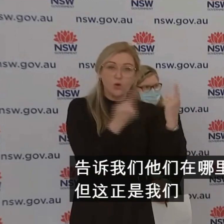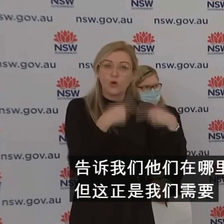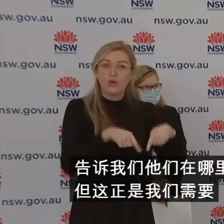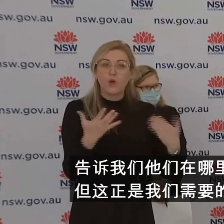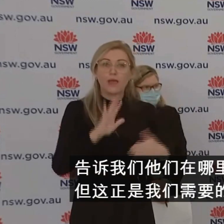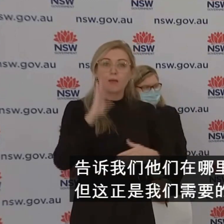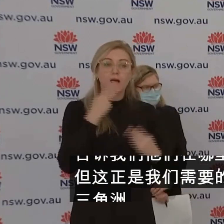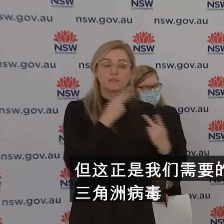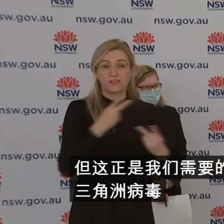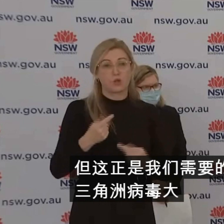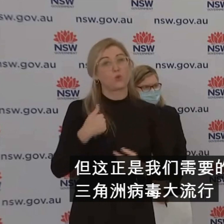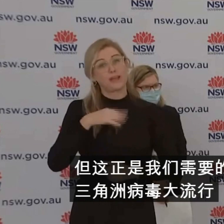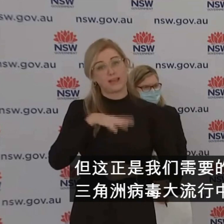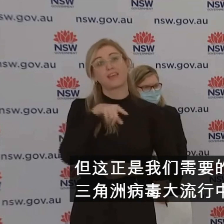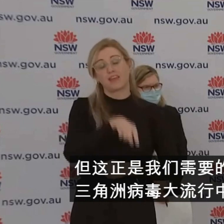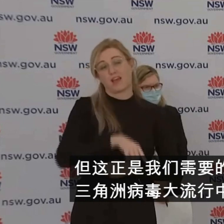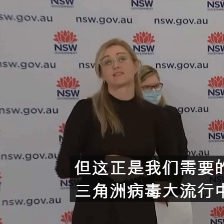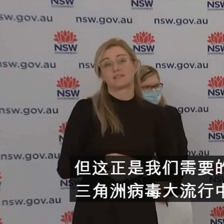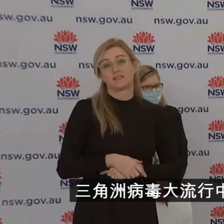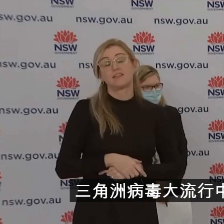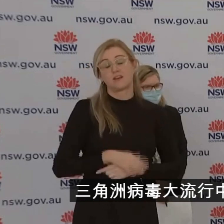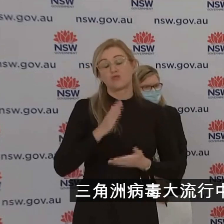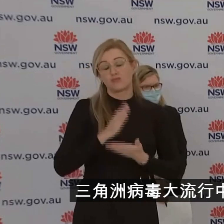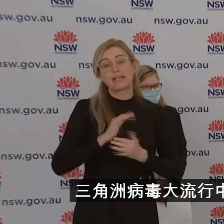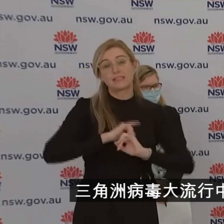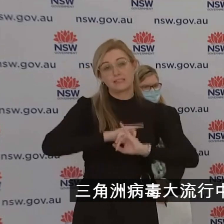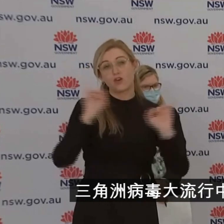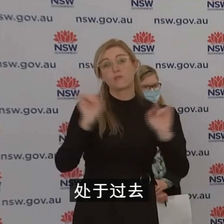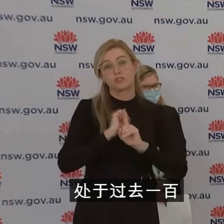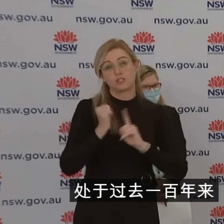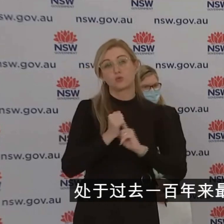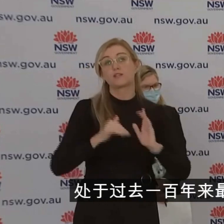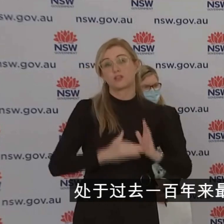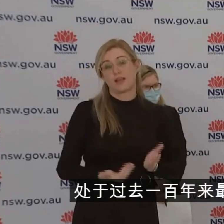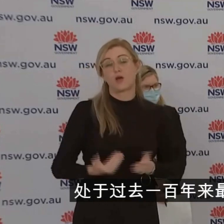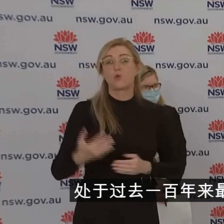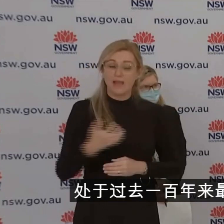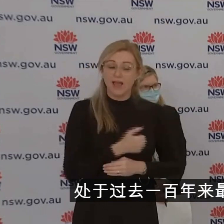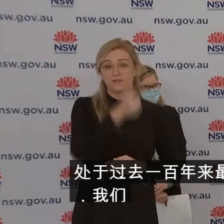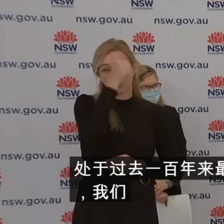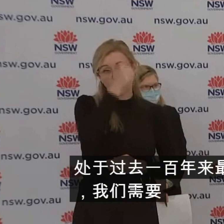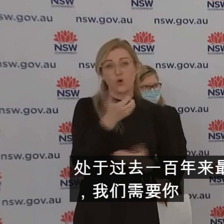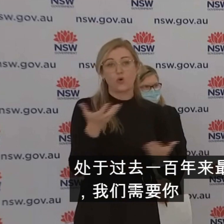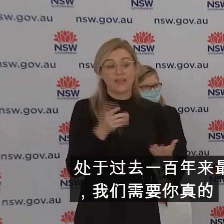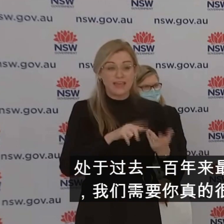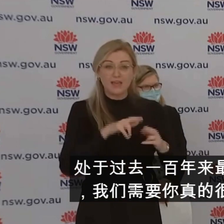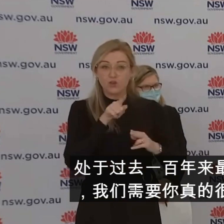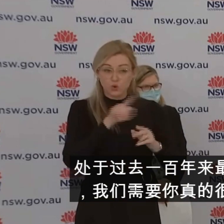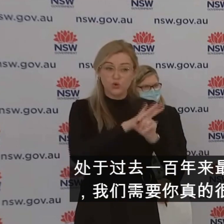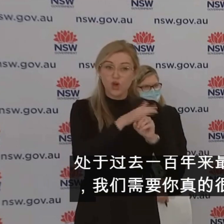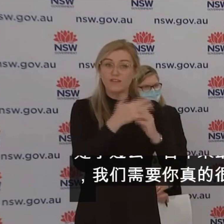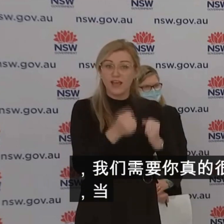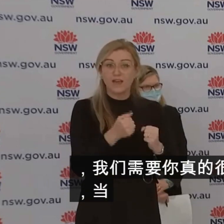what we need. We're in a Delta virus pandemic now. We're in the worst of the worst type of pandemic in the last 100 years, and we need you really to be